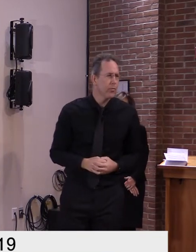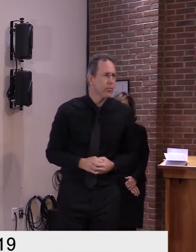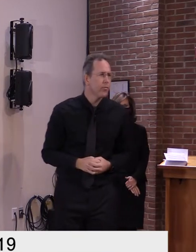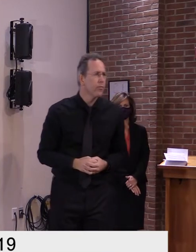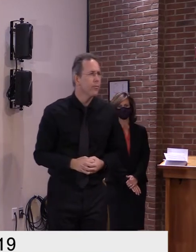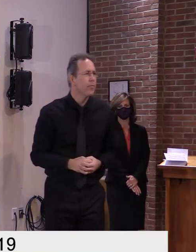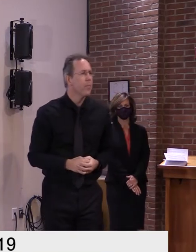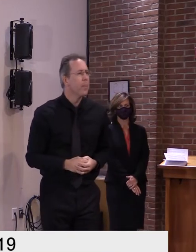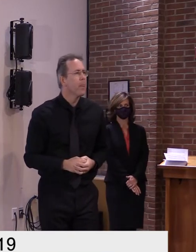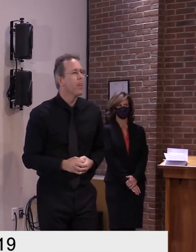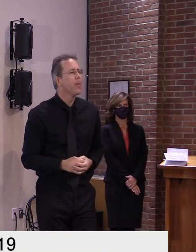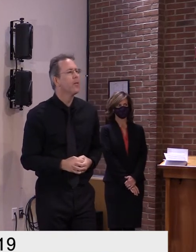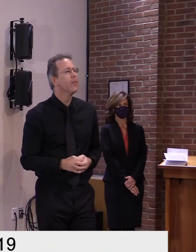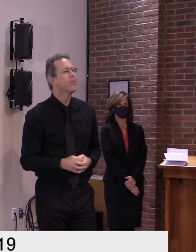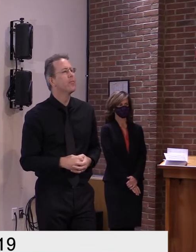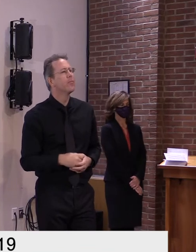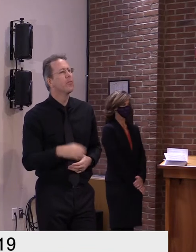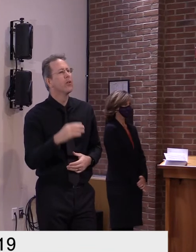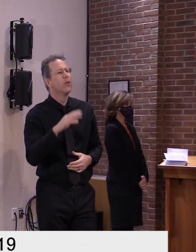Austin, Burlington Free Press.